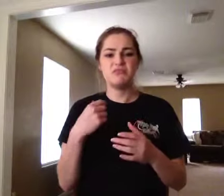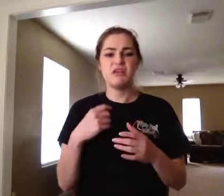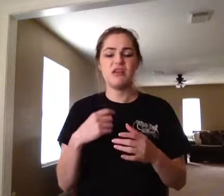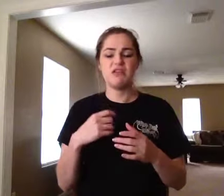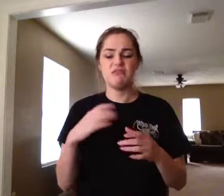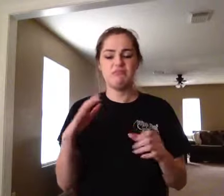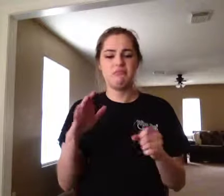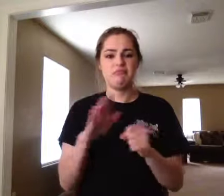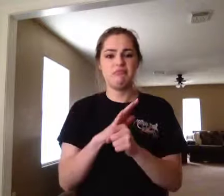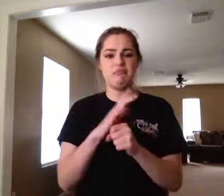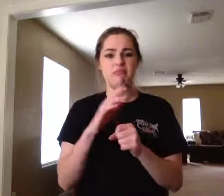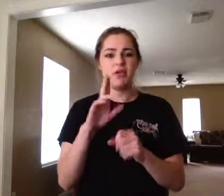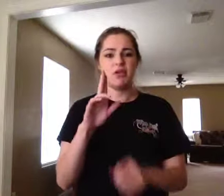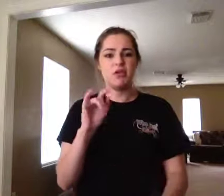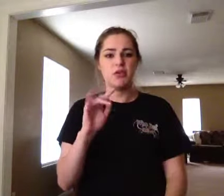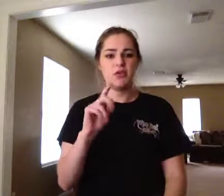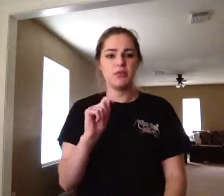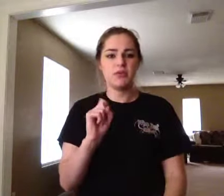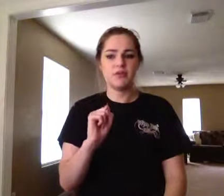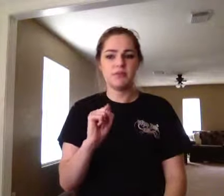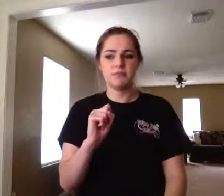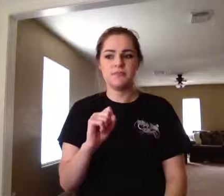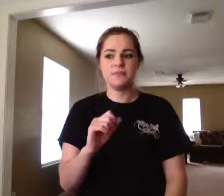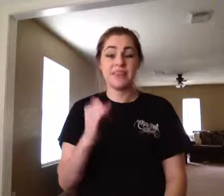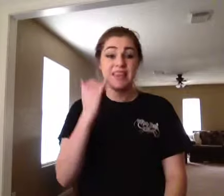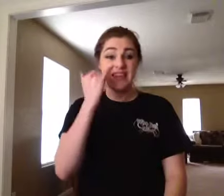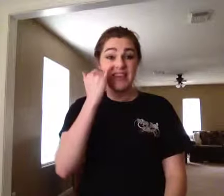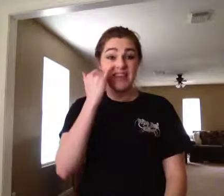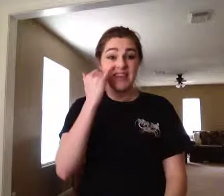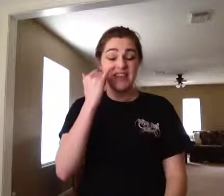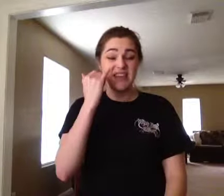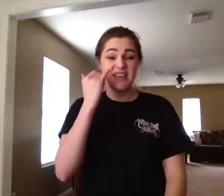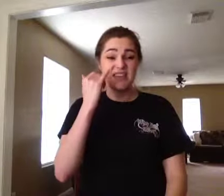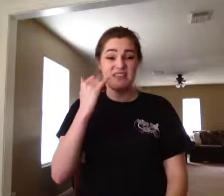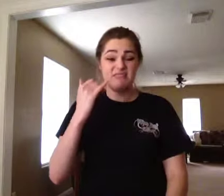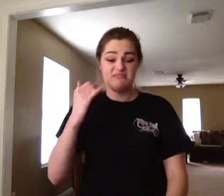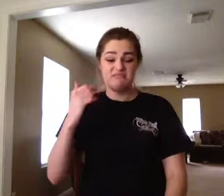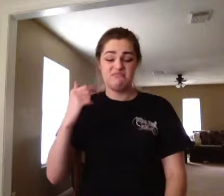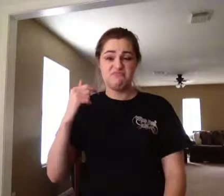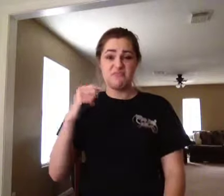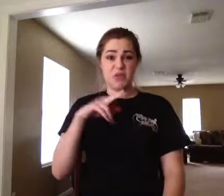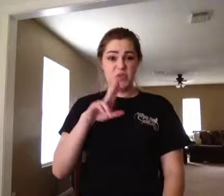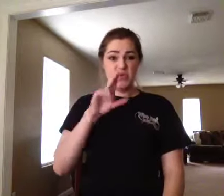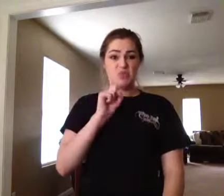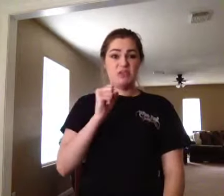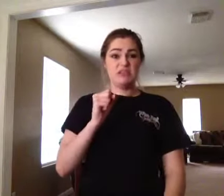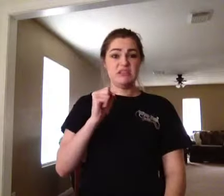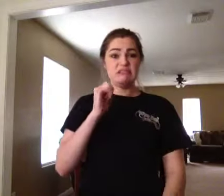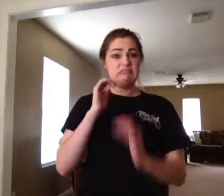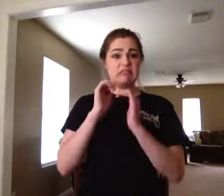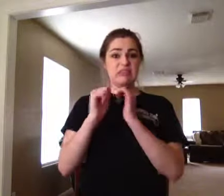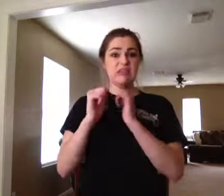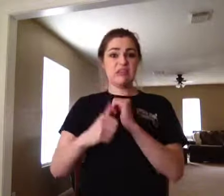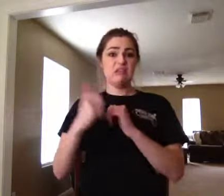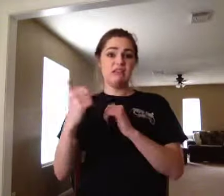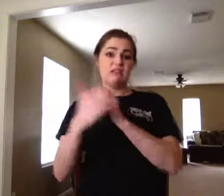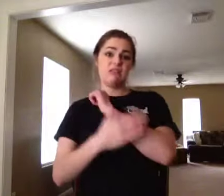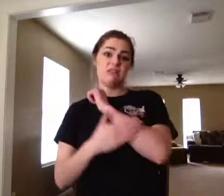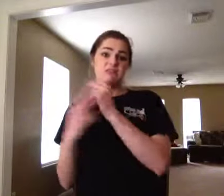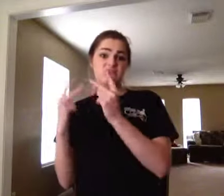currency, in case you're in a different country, this is some examples of the United States currency, we don't just have dollars, we also have